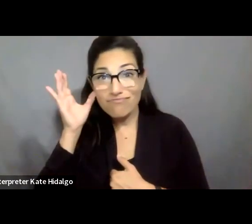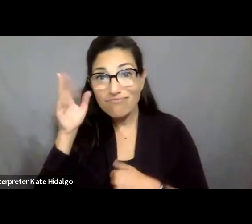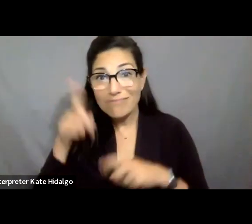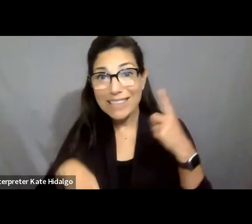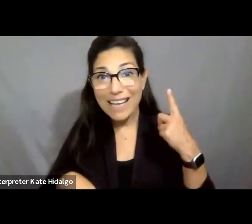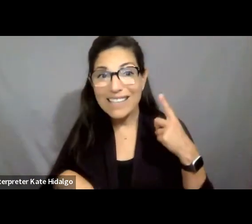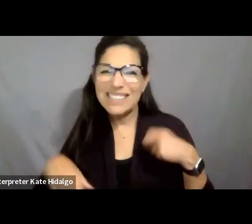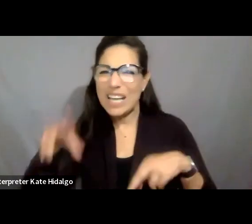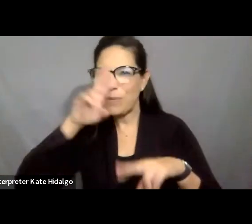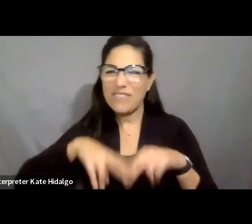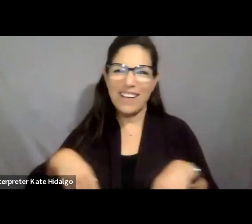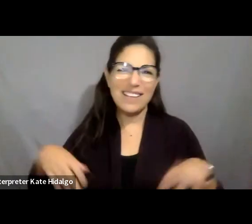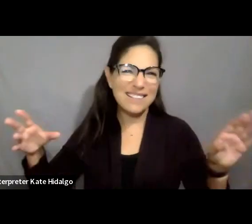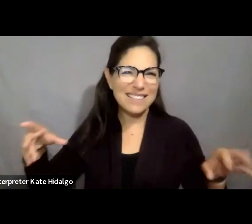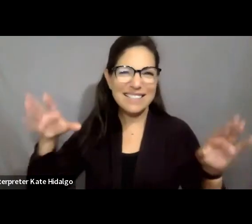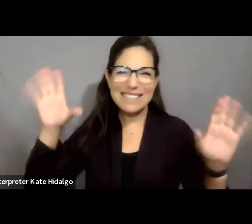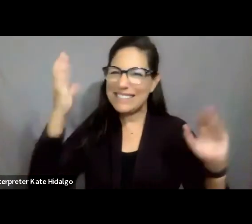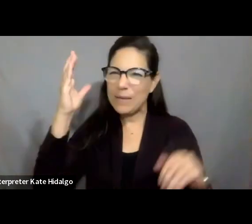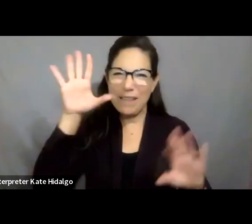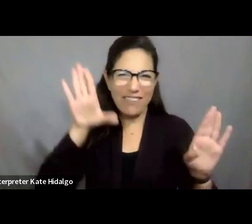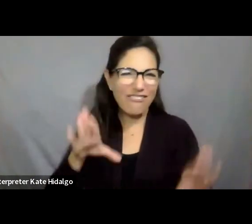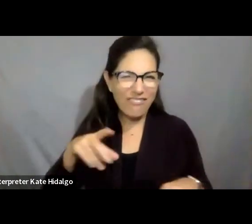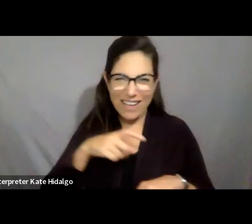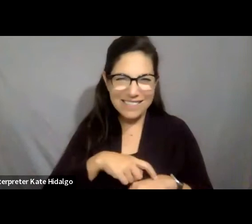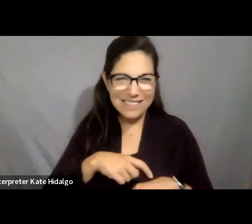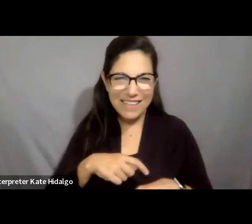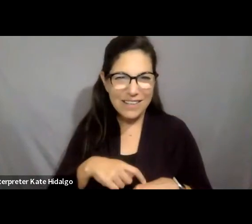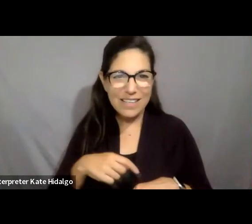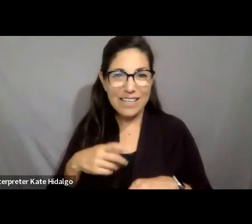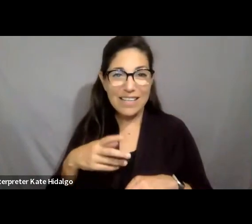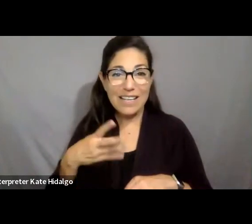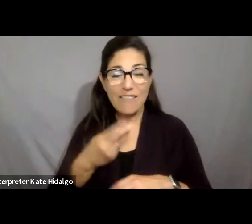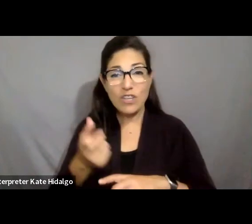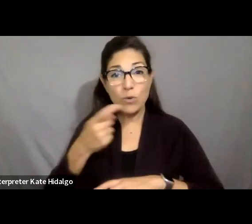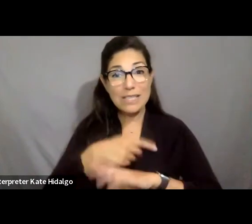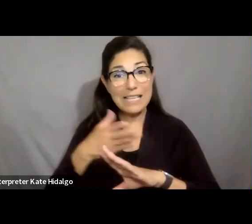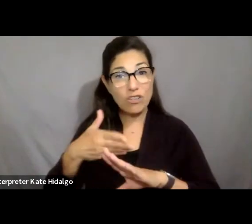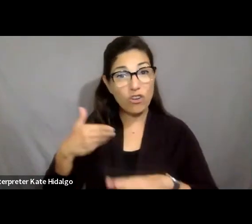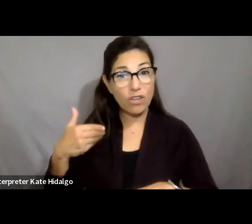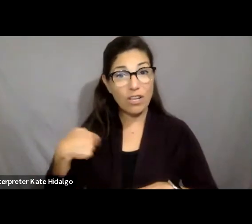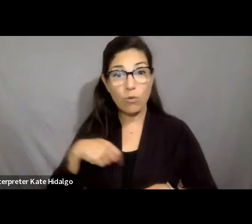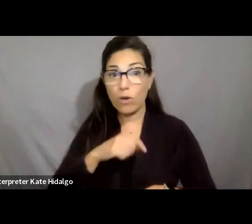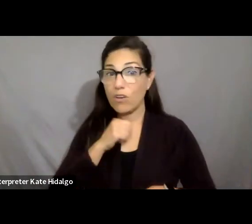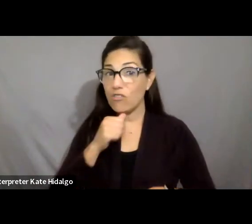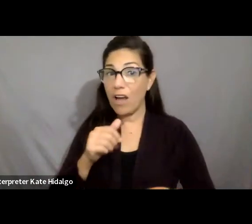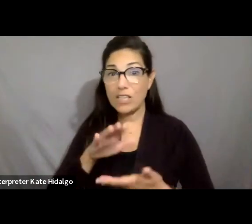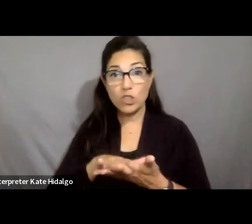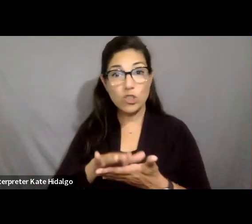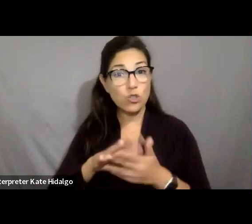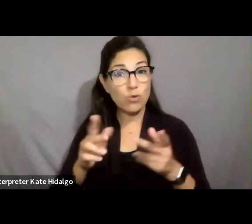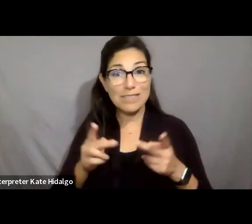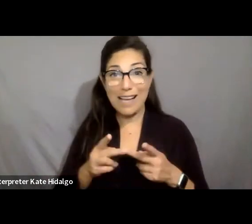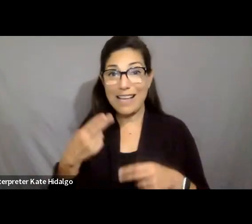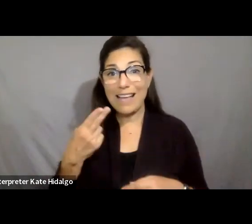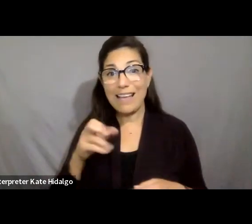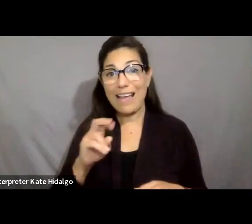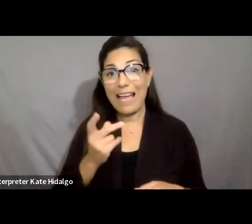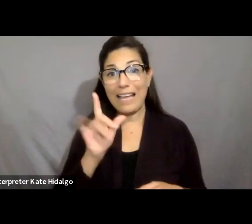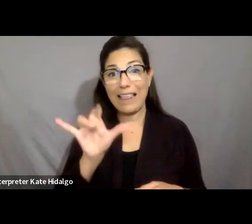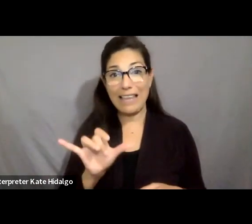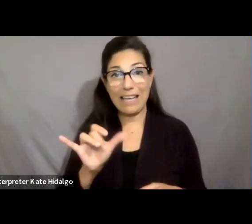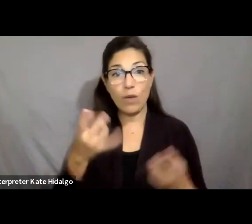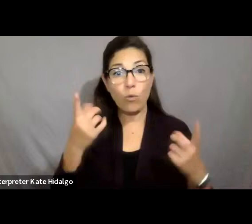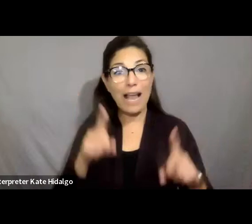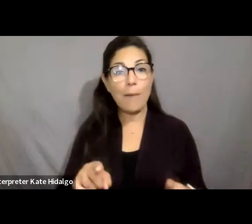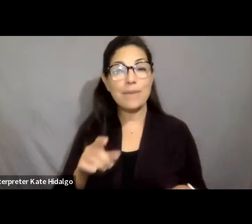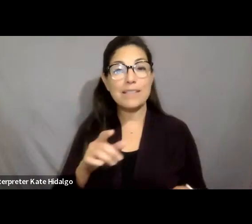it was fun. It sounded like a great time. A couple of days earlier than that, because we're not at a school site at Hinkley. And usually what happens